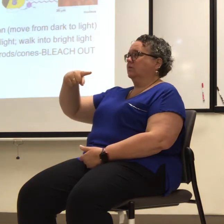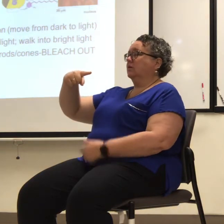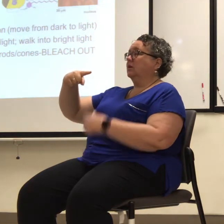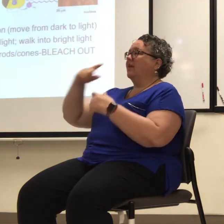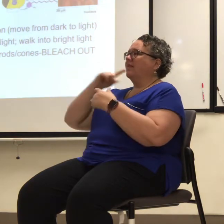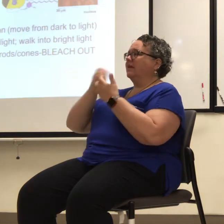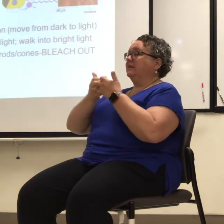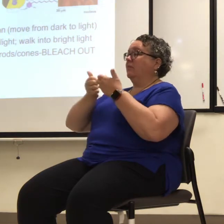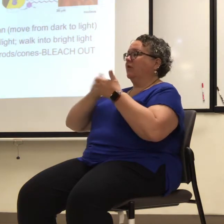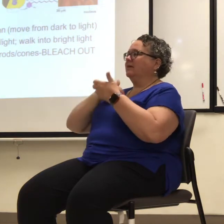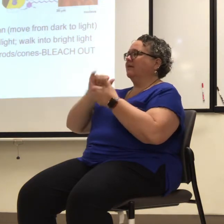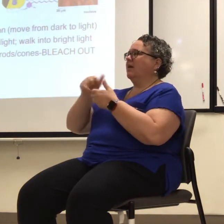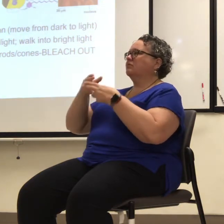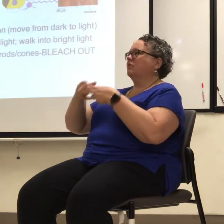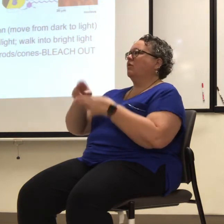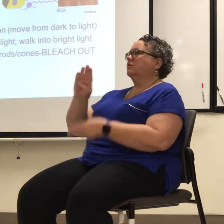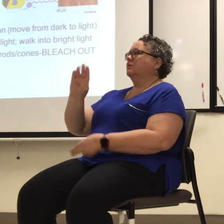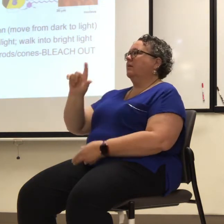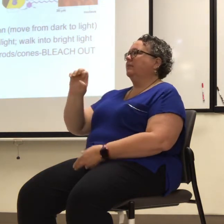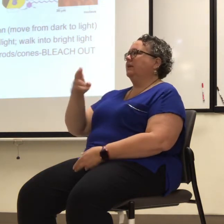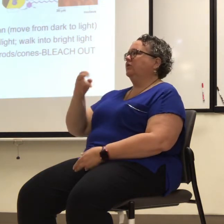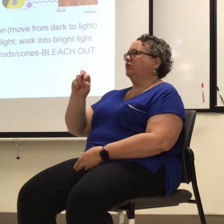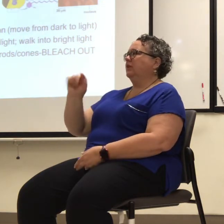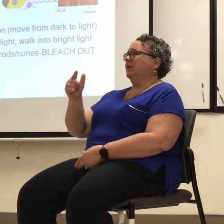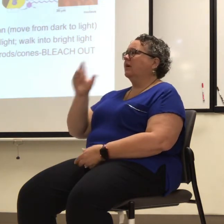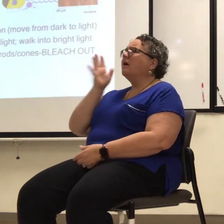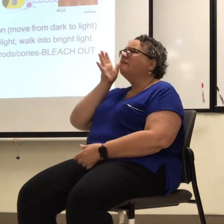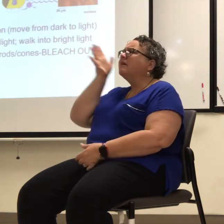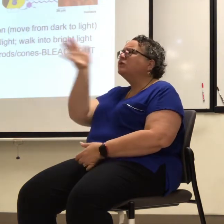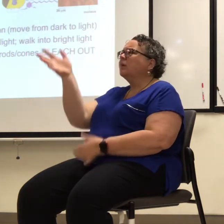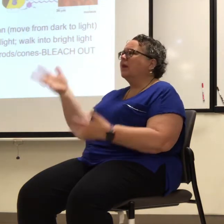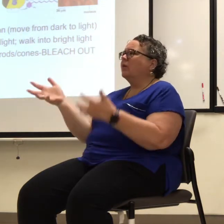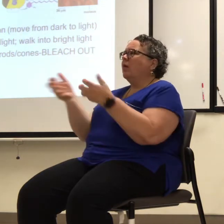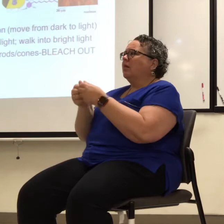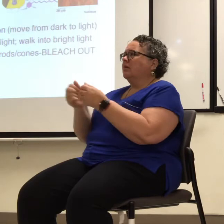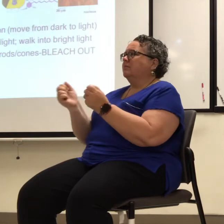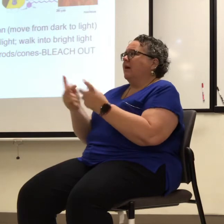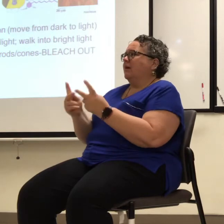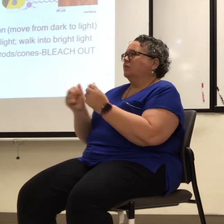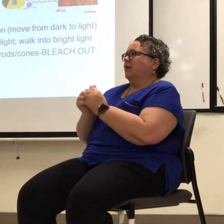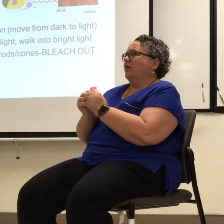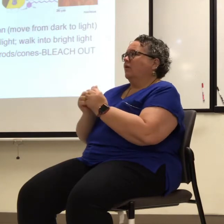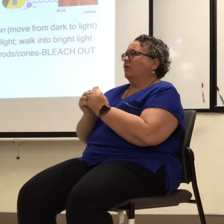called bleaching. Eventually, they'll get back together when you go back from